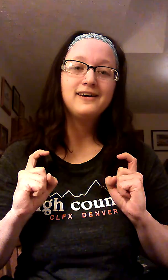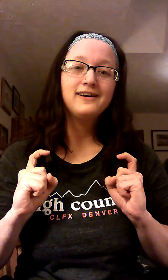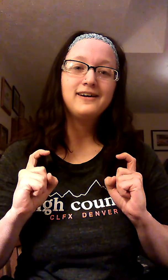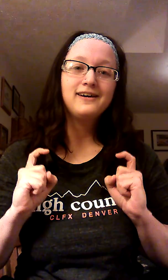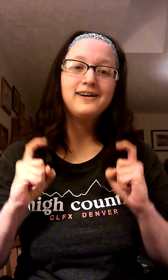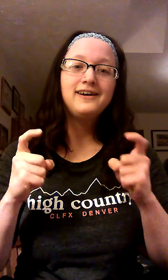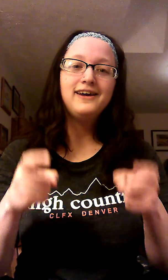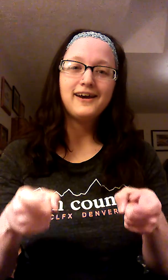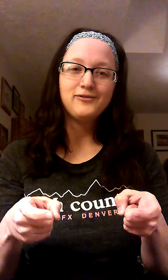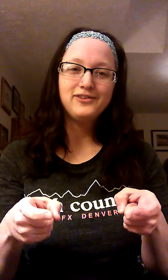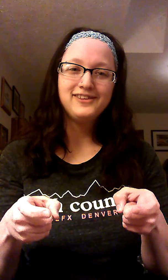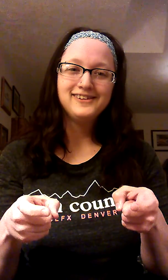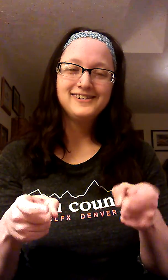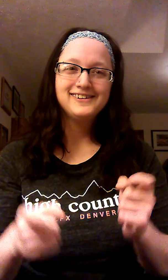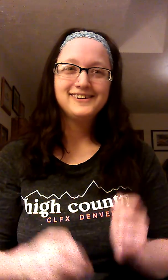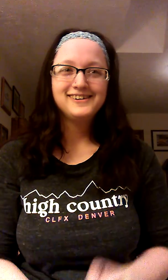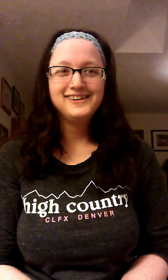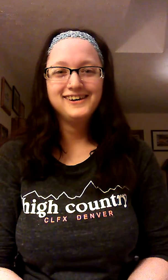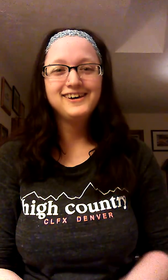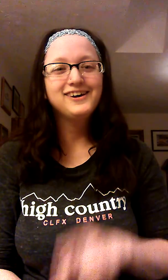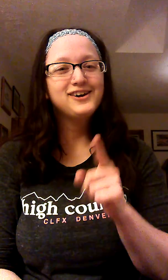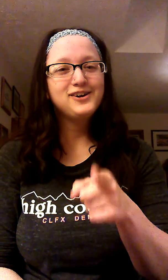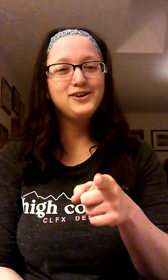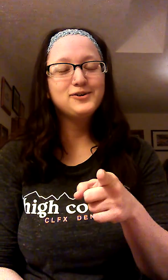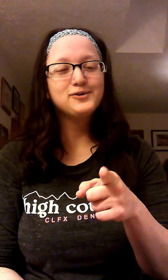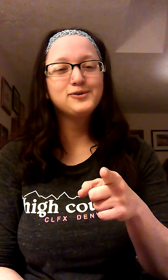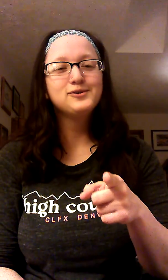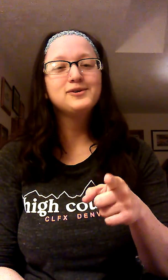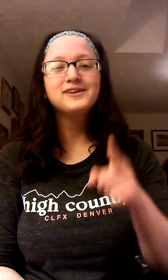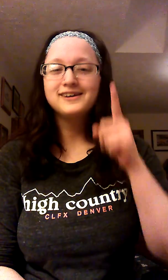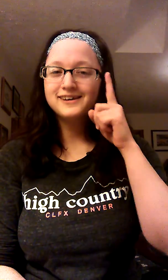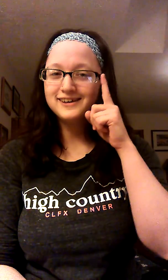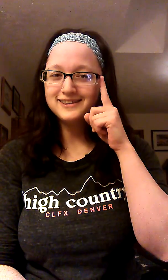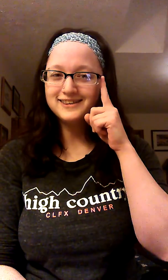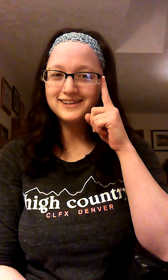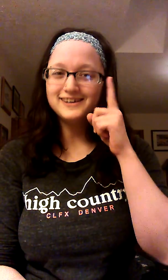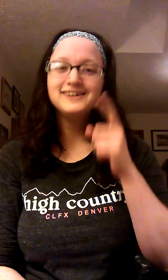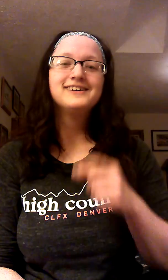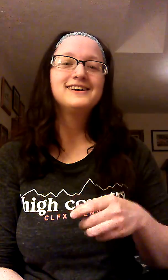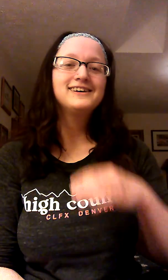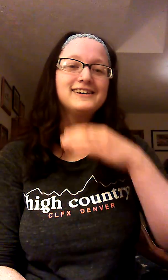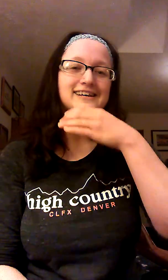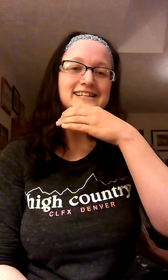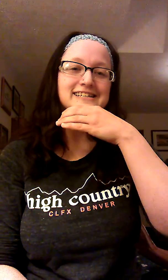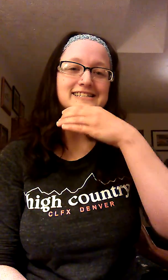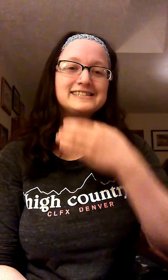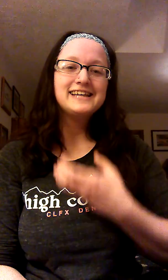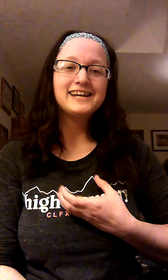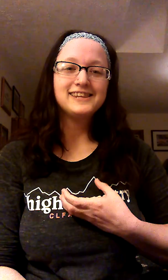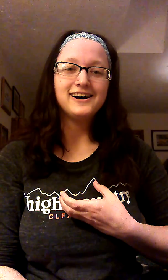Gifts. You can see Santa.